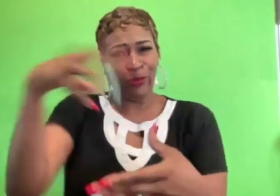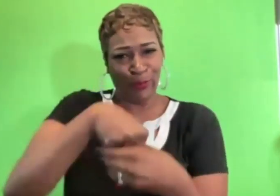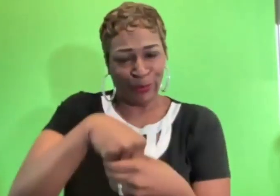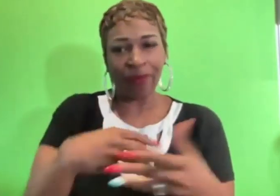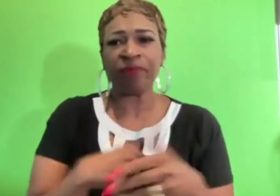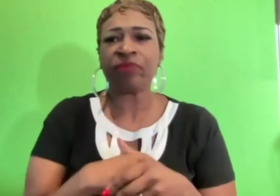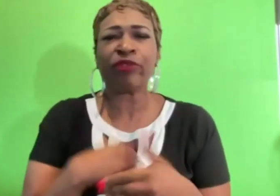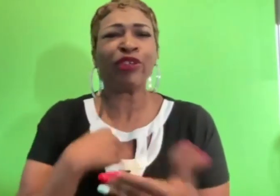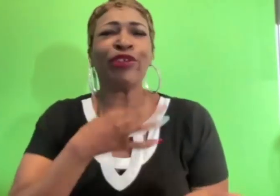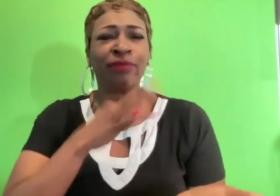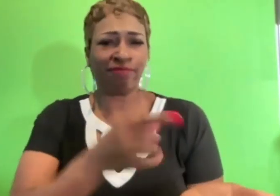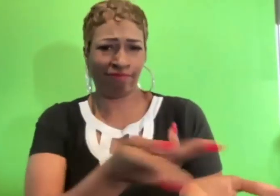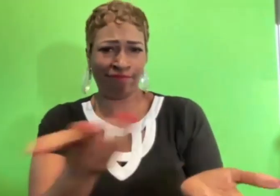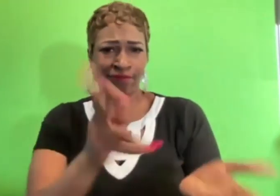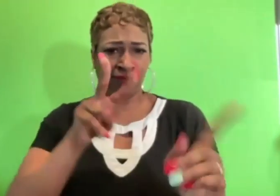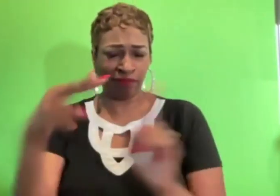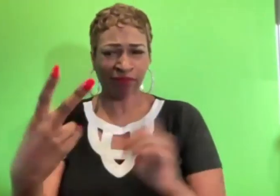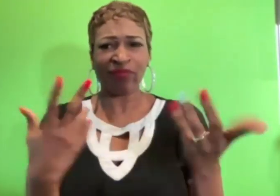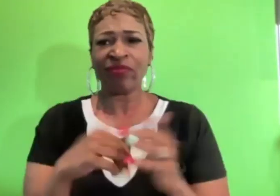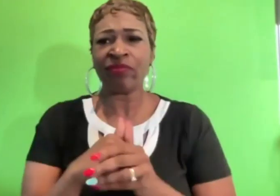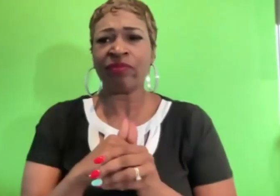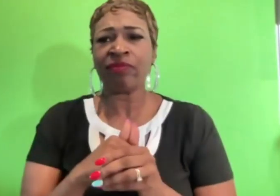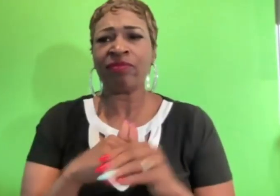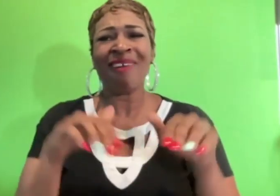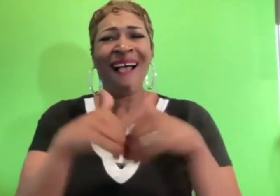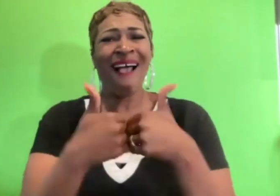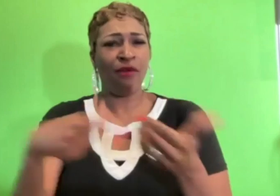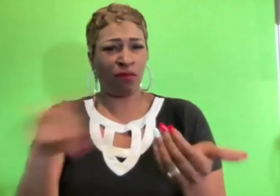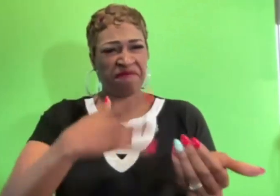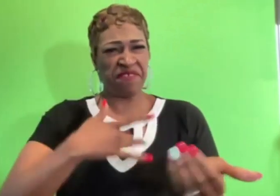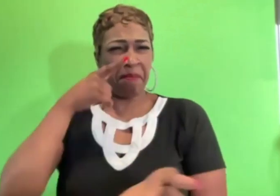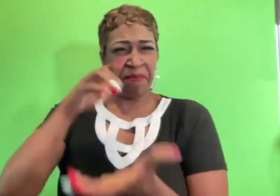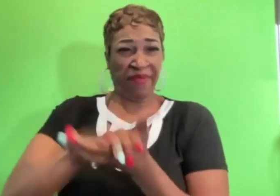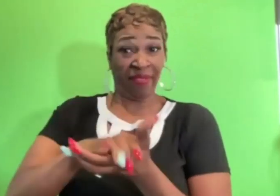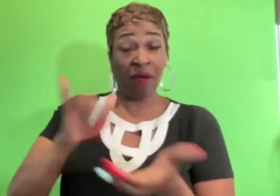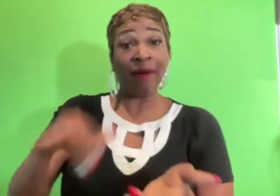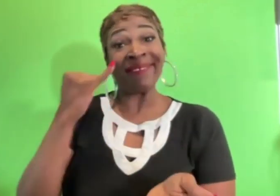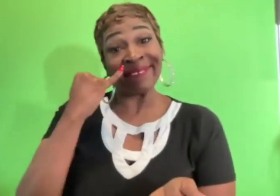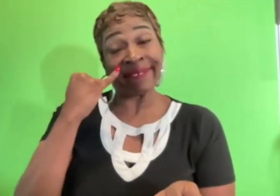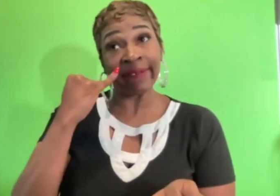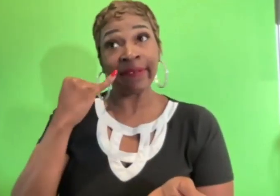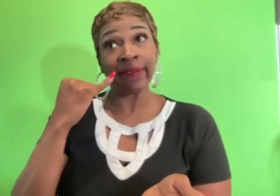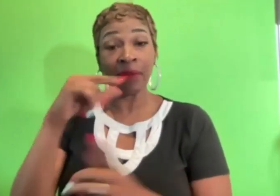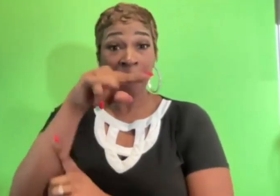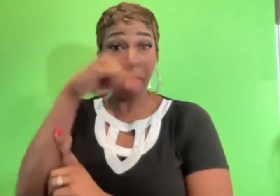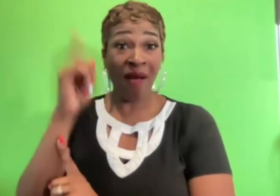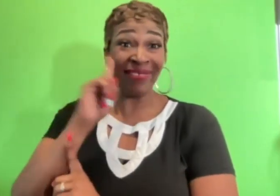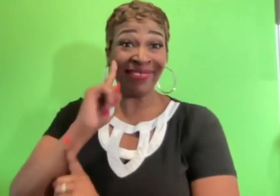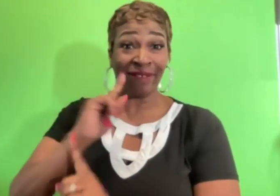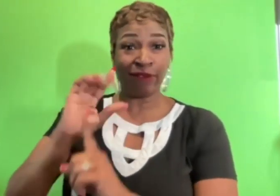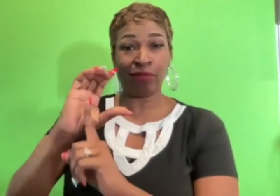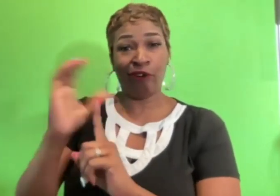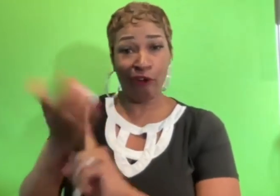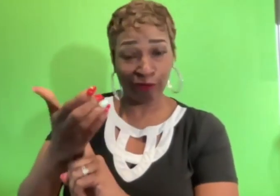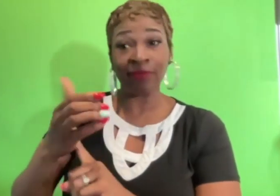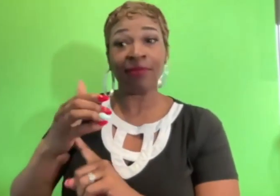there are changes that are necessary for curriculum, but for your view, what do you think? Do you believe that if